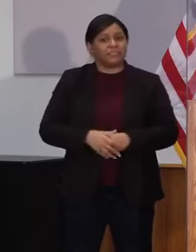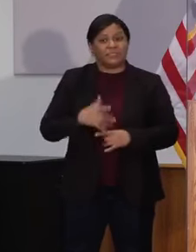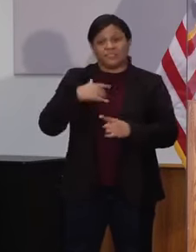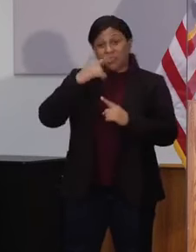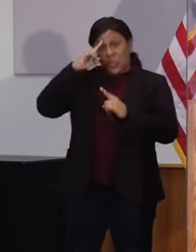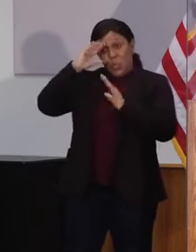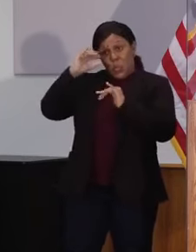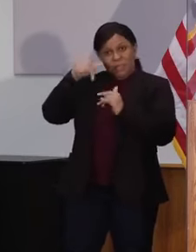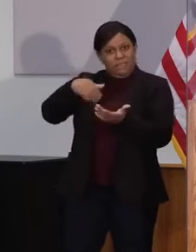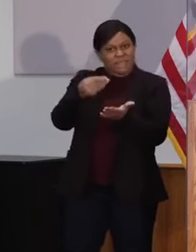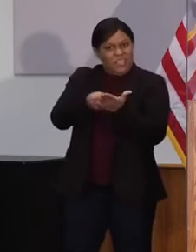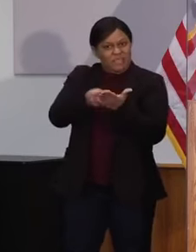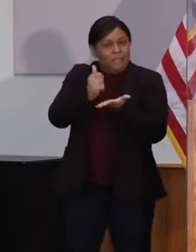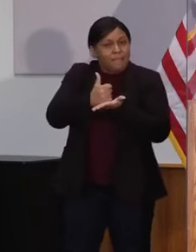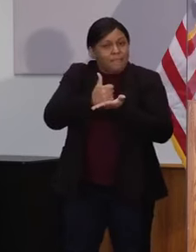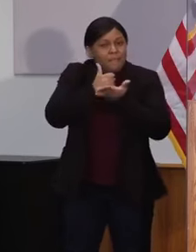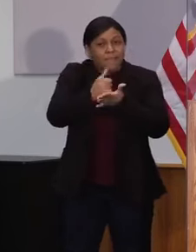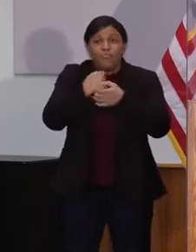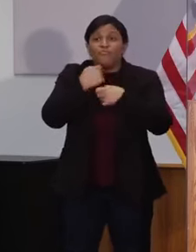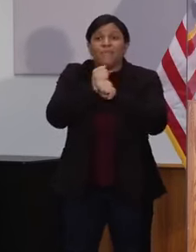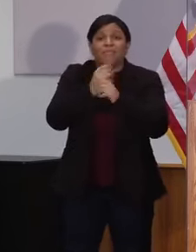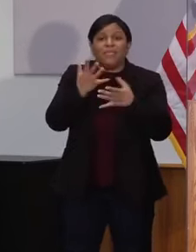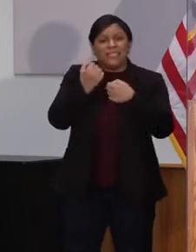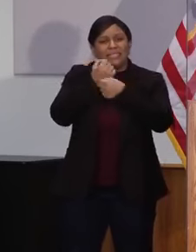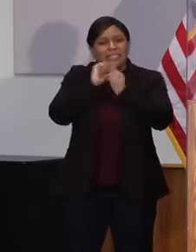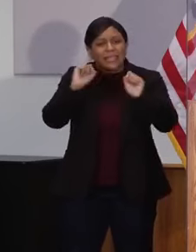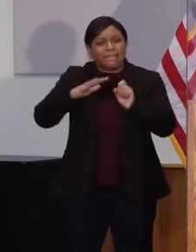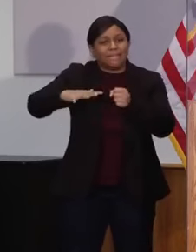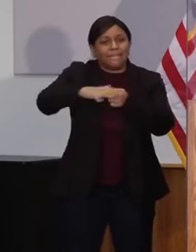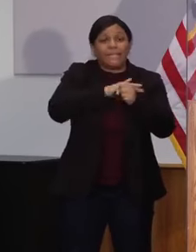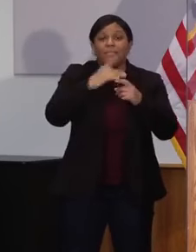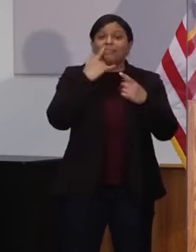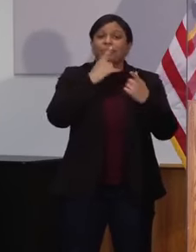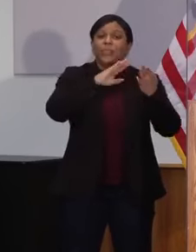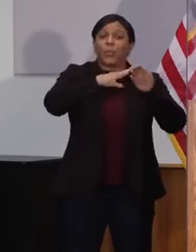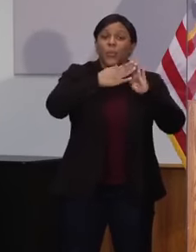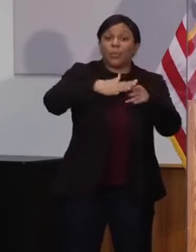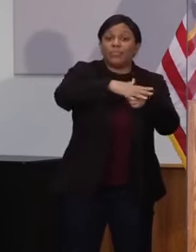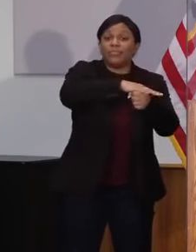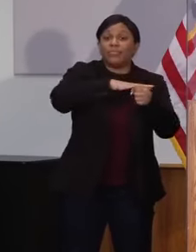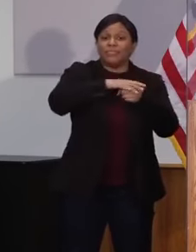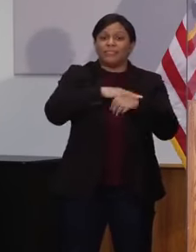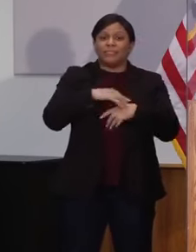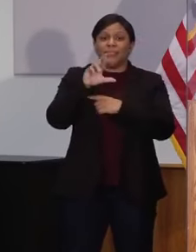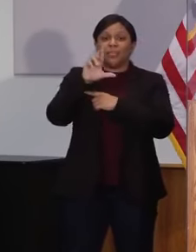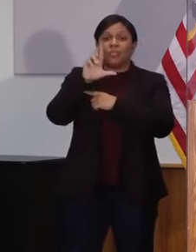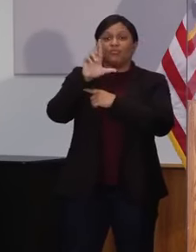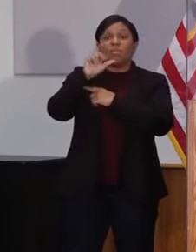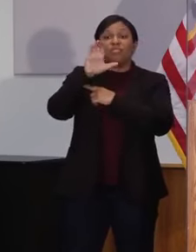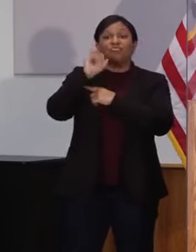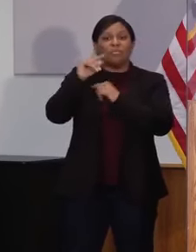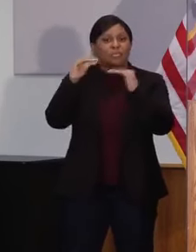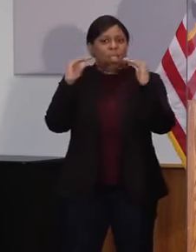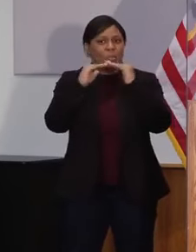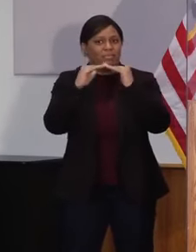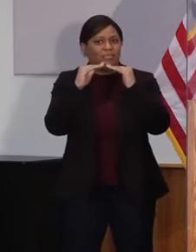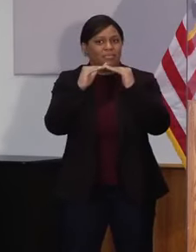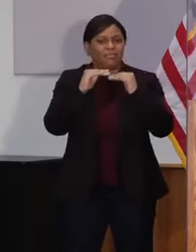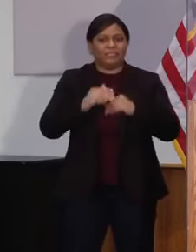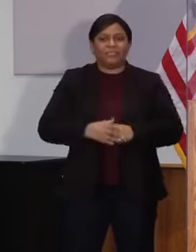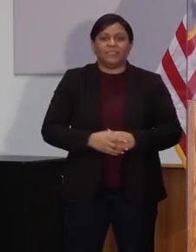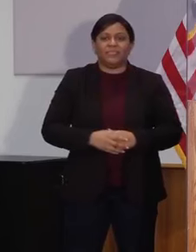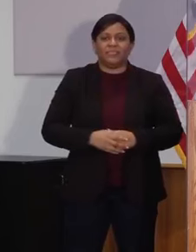us to create safe and inclusive communities with a focus on racial equity. My hope that funding advancement in law